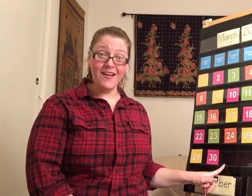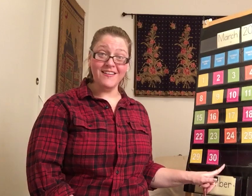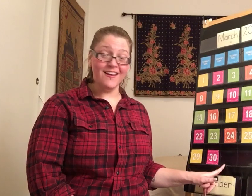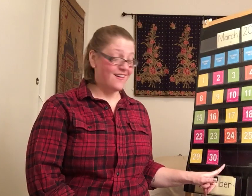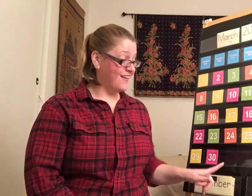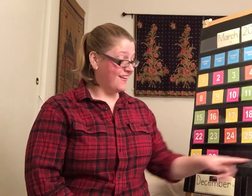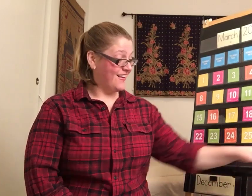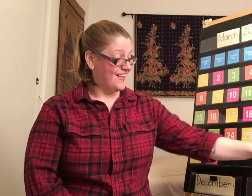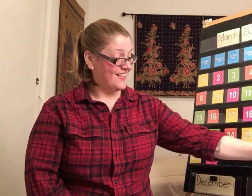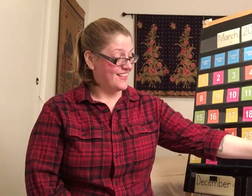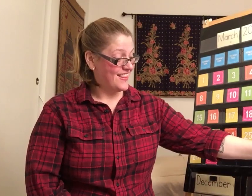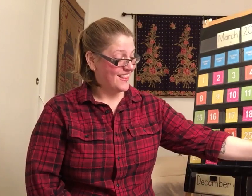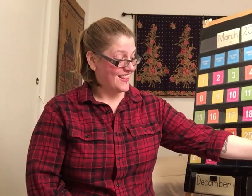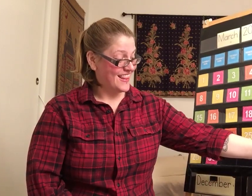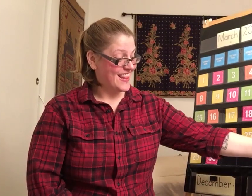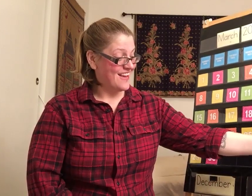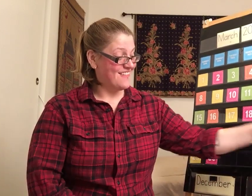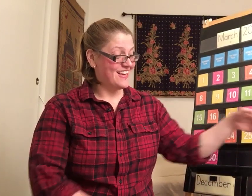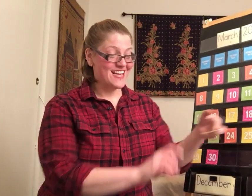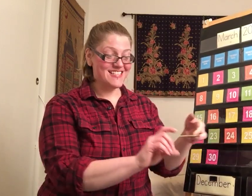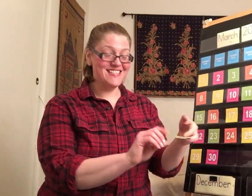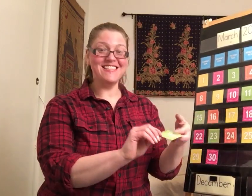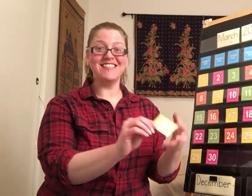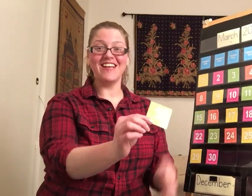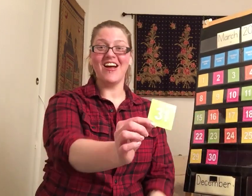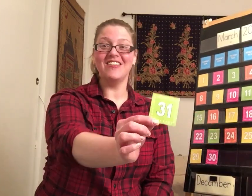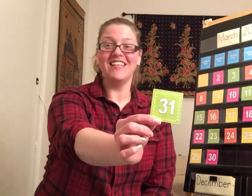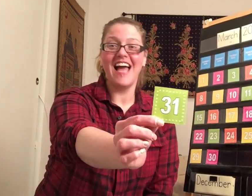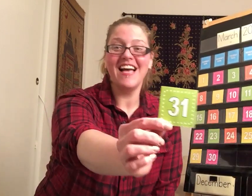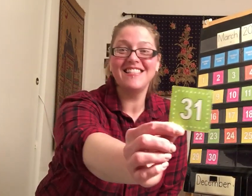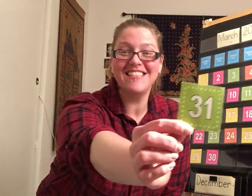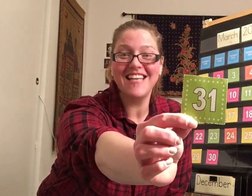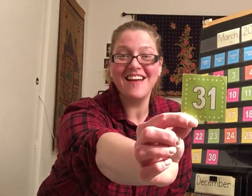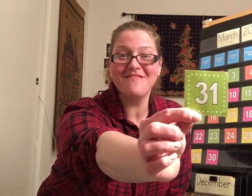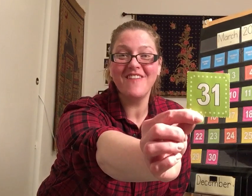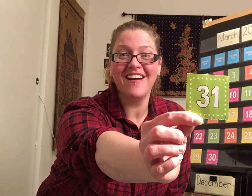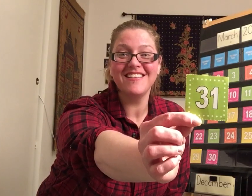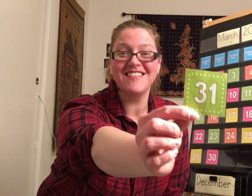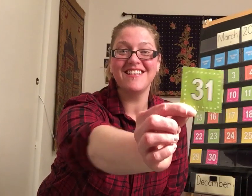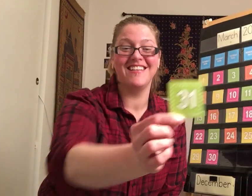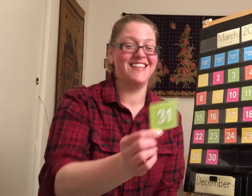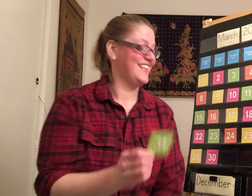1, 2, 3, 4, 5, 6, 7, 8, 9, 10, 11, 12, 13, 14, 15, 16, 17, 18, 19, 20, 21, 22, 23, 24, 25, 26, 27, 28, 29, 30, 31. There it is. Our last day of March.